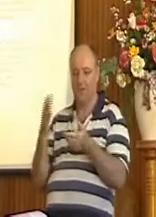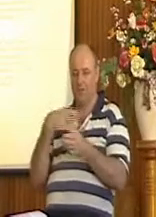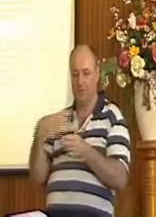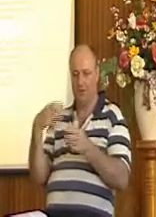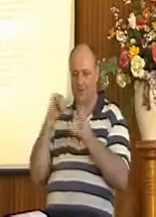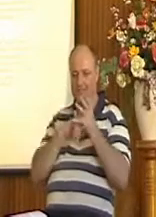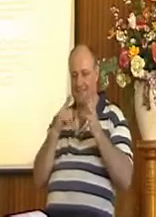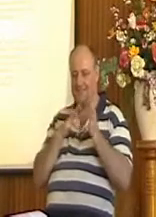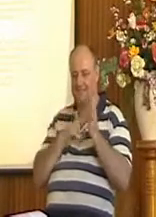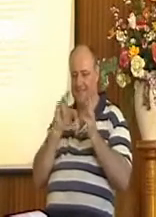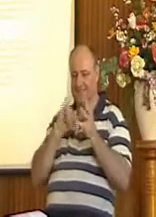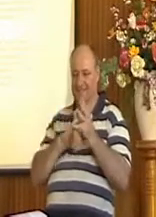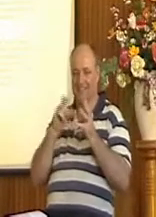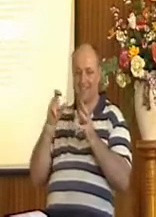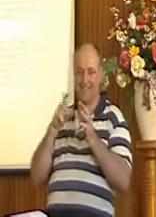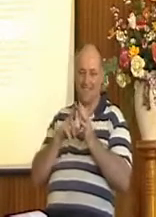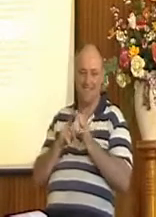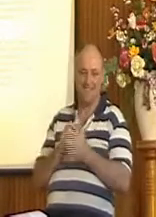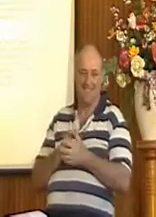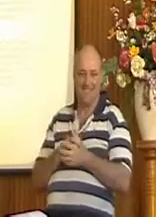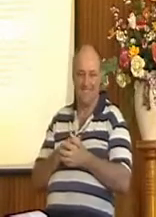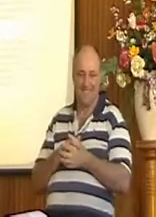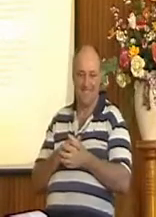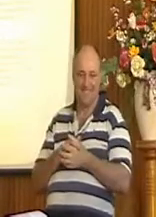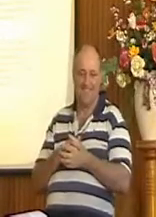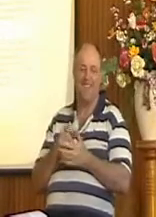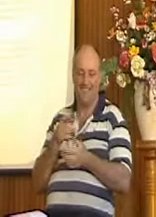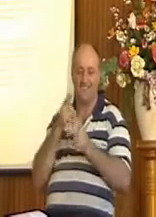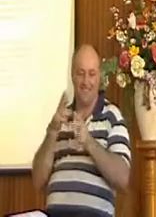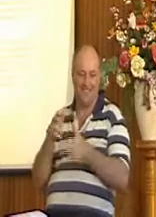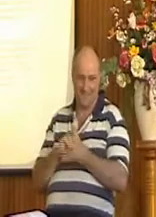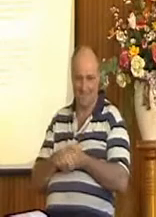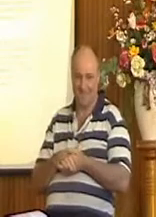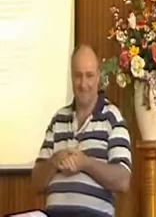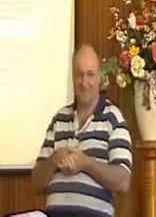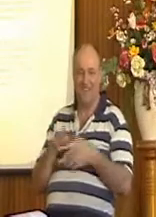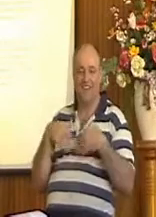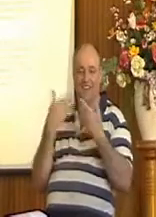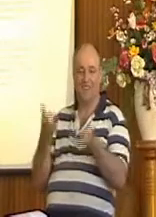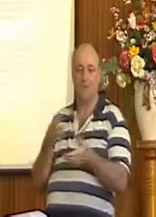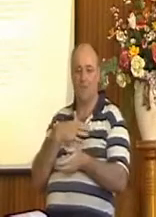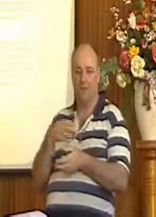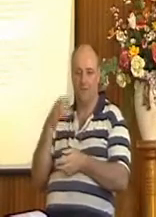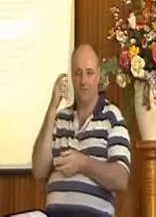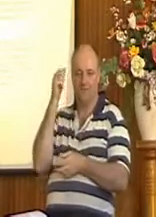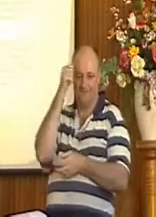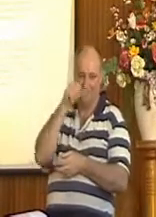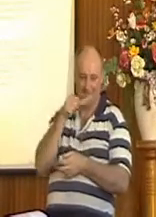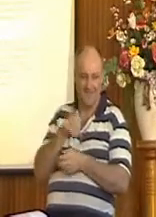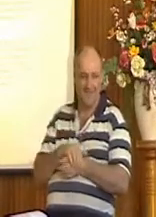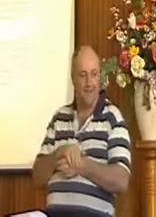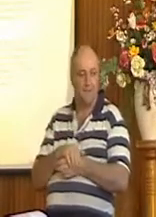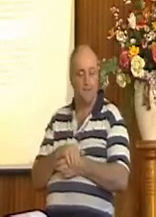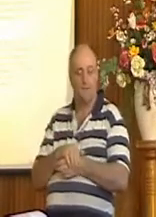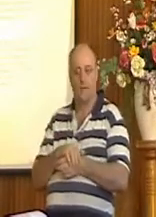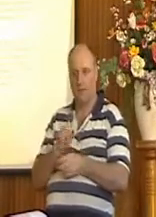But that's a deliberate act. Now, the words prayer and request,